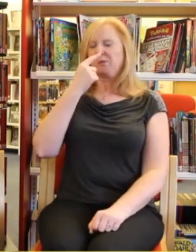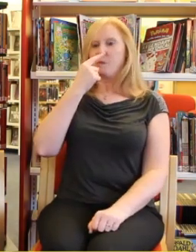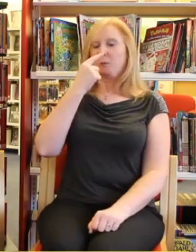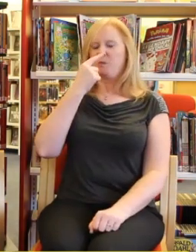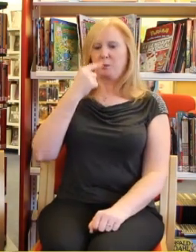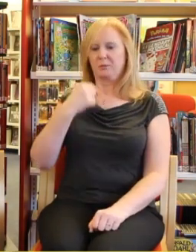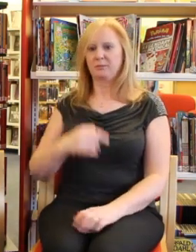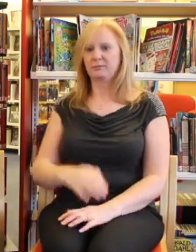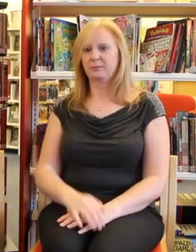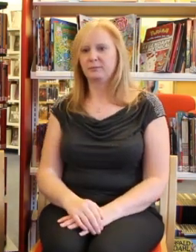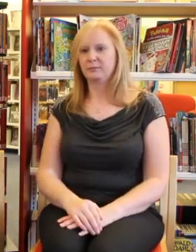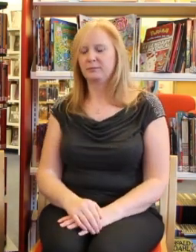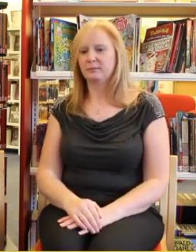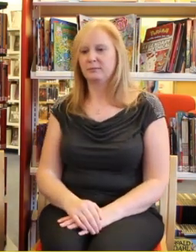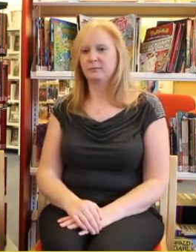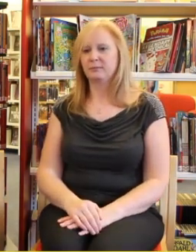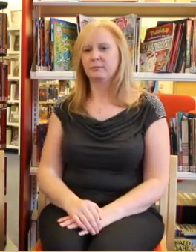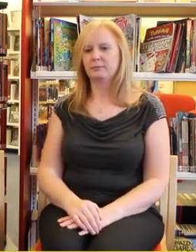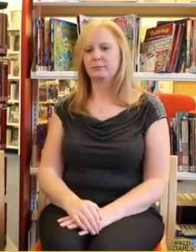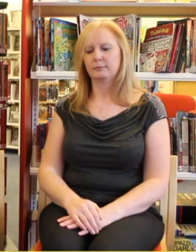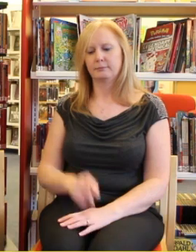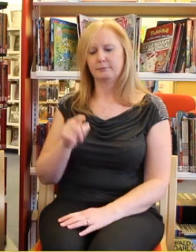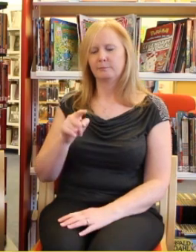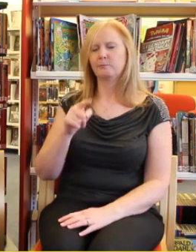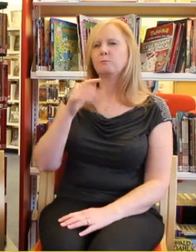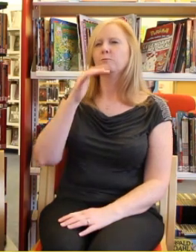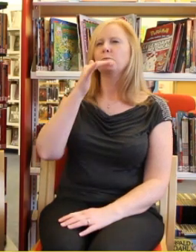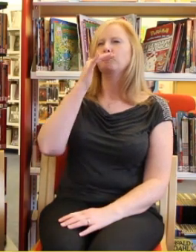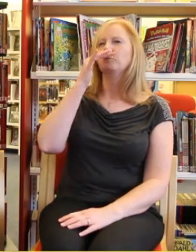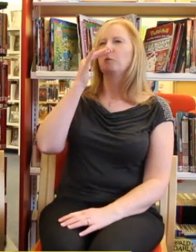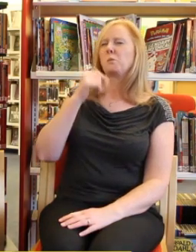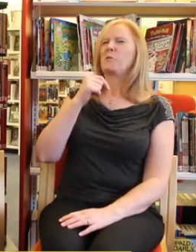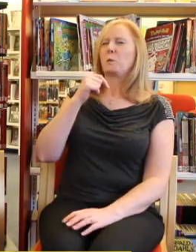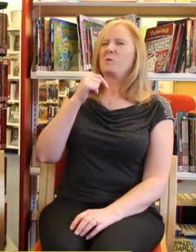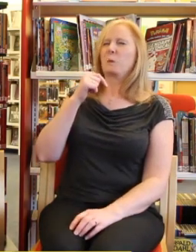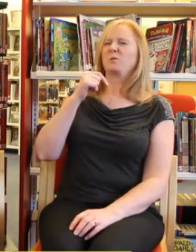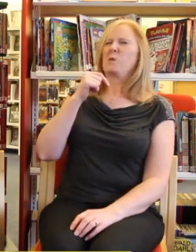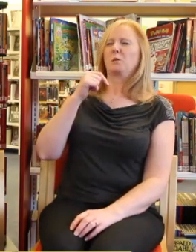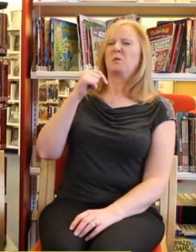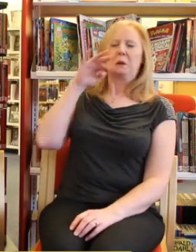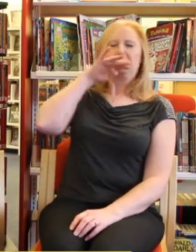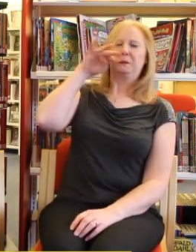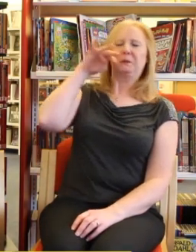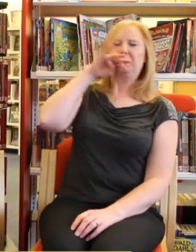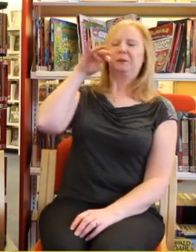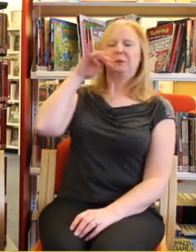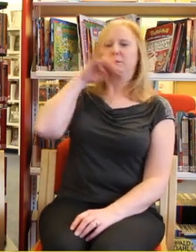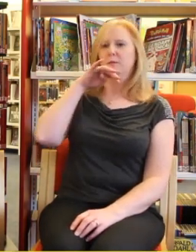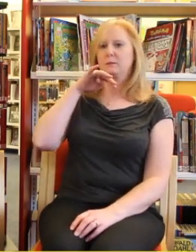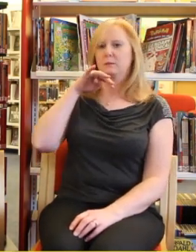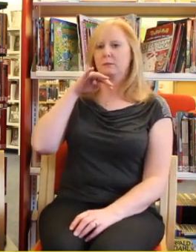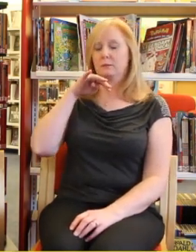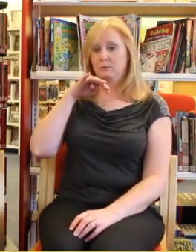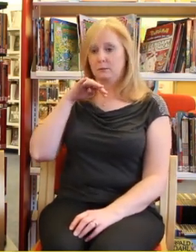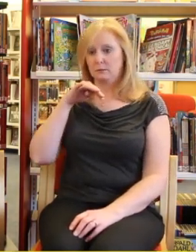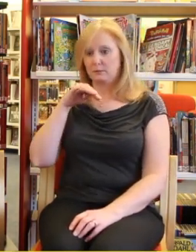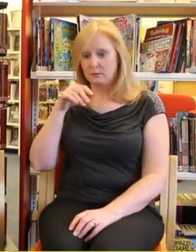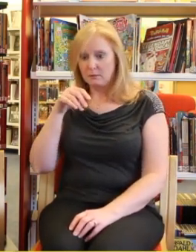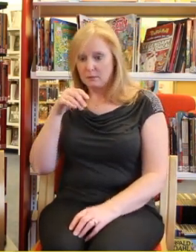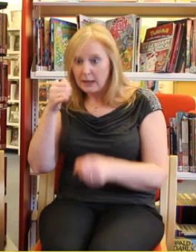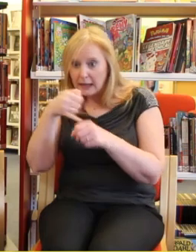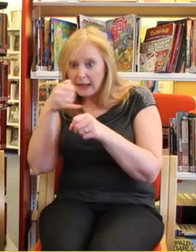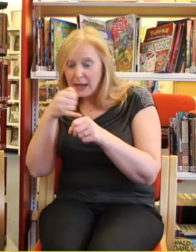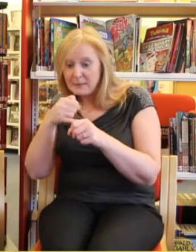heaving nose. He sniffed and he snorted and brushed at his face. Could the chemist have